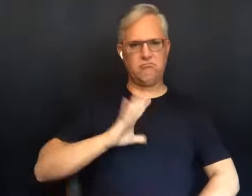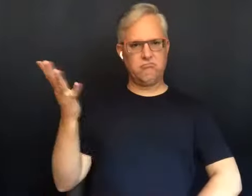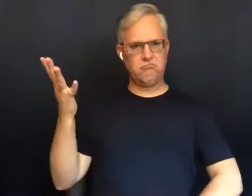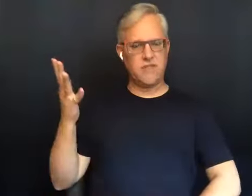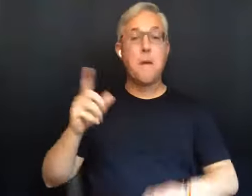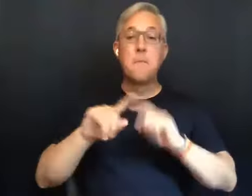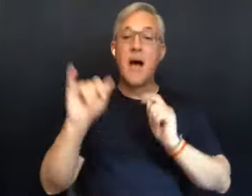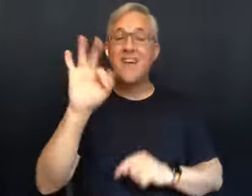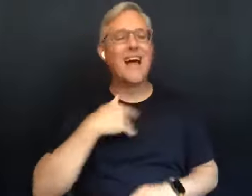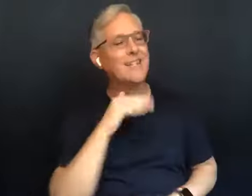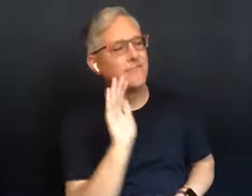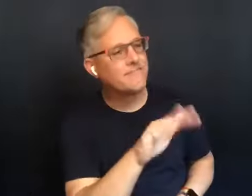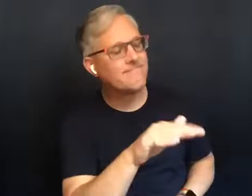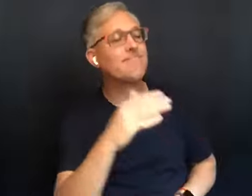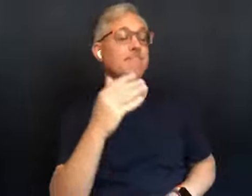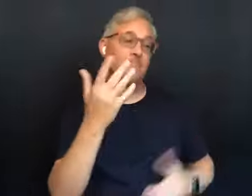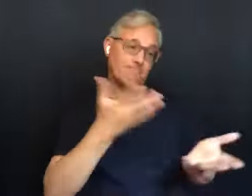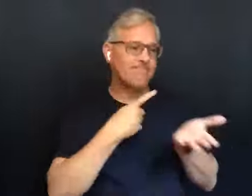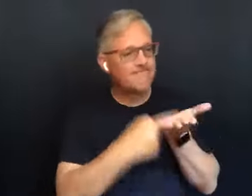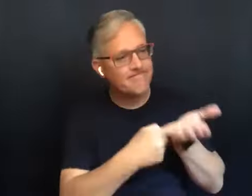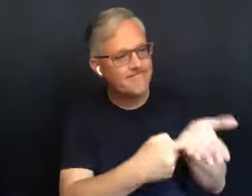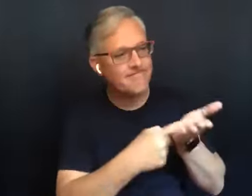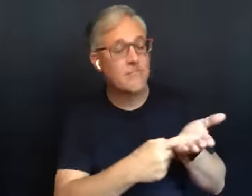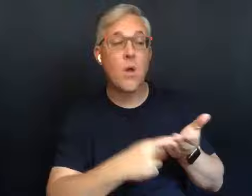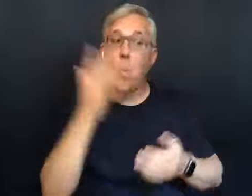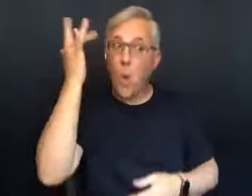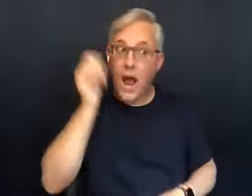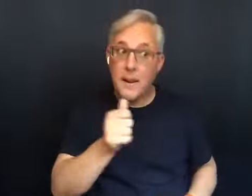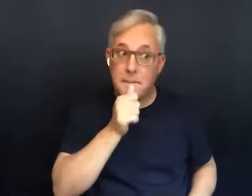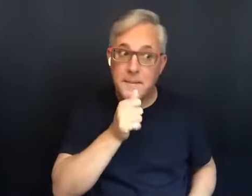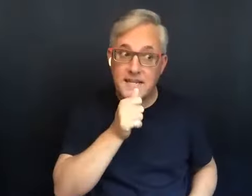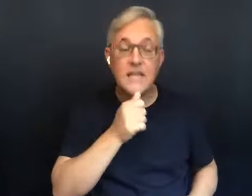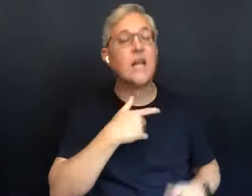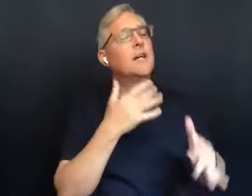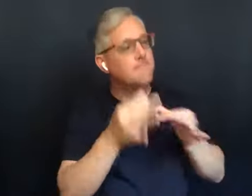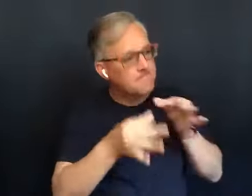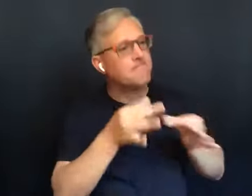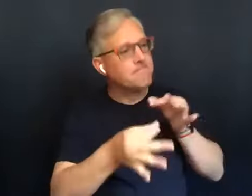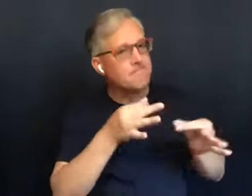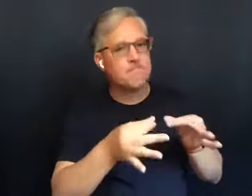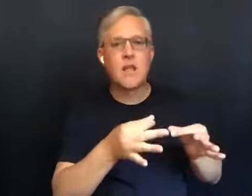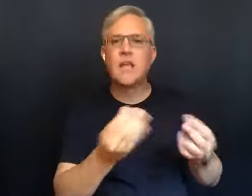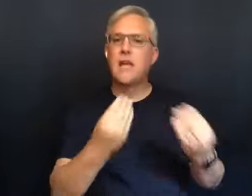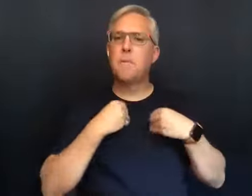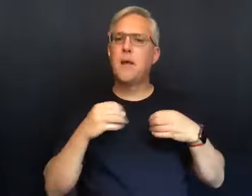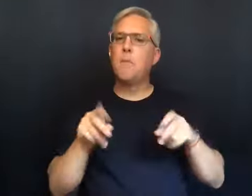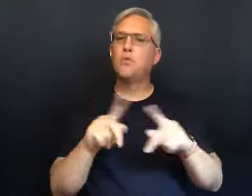traditions. To try to, if I can have a conversation and explain the why, I have a responsibility to practice